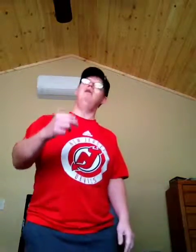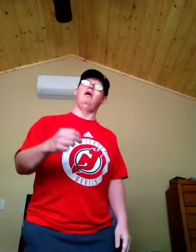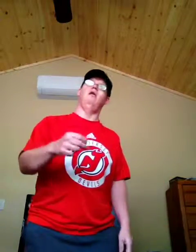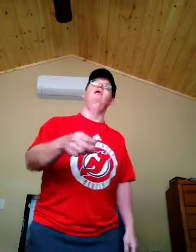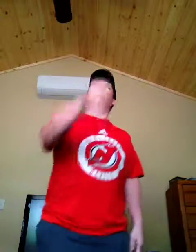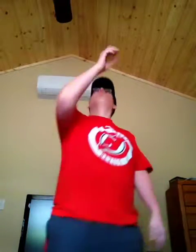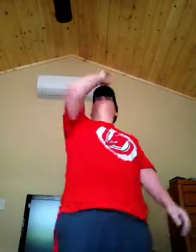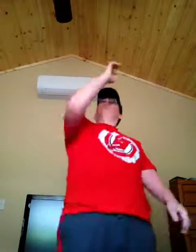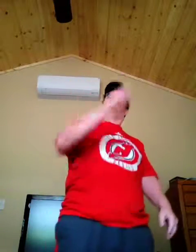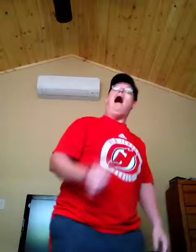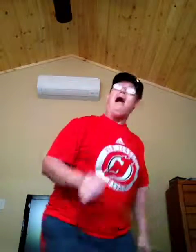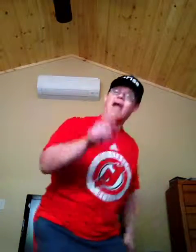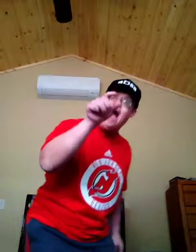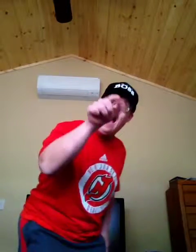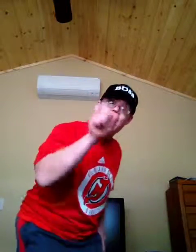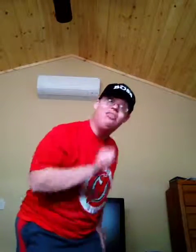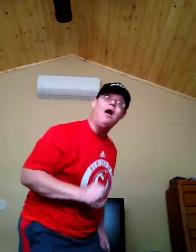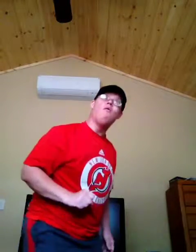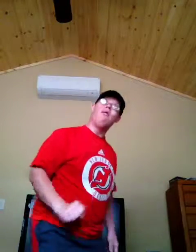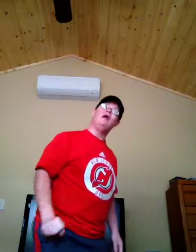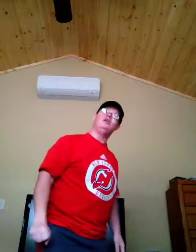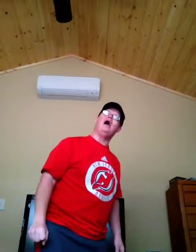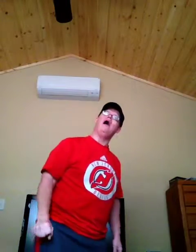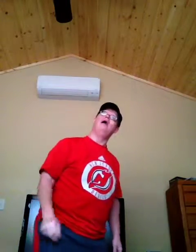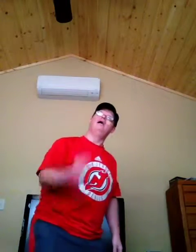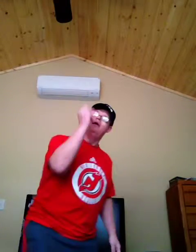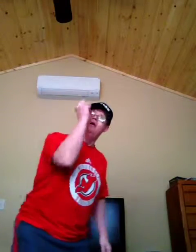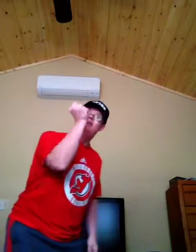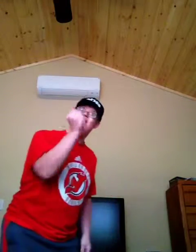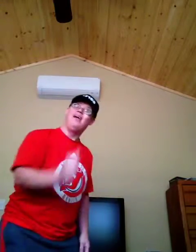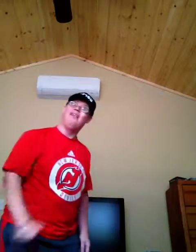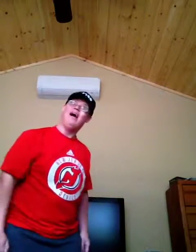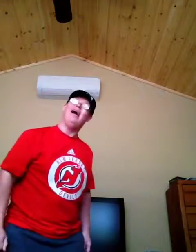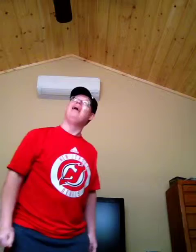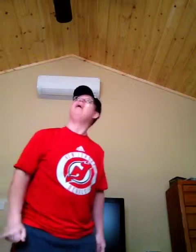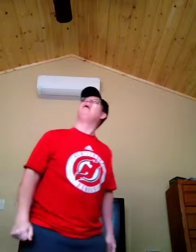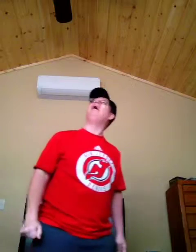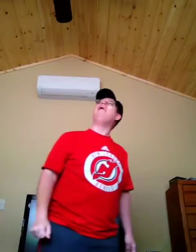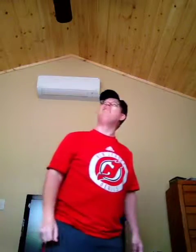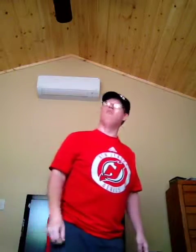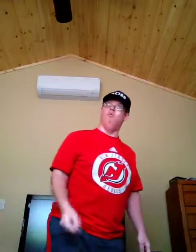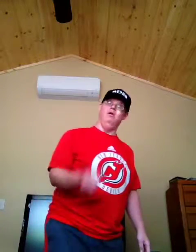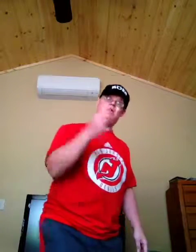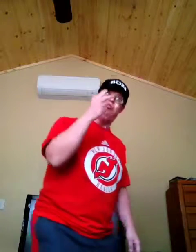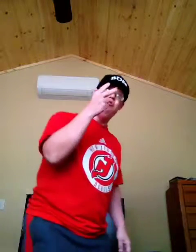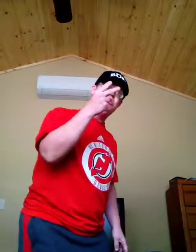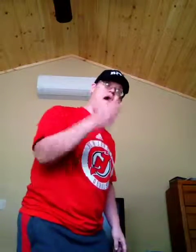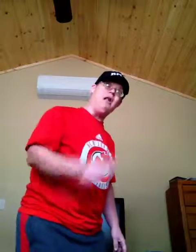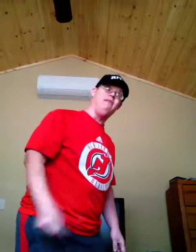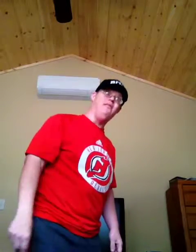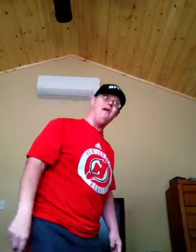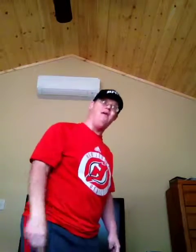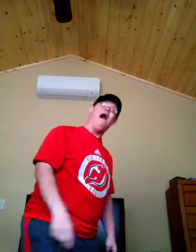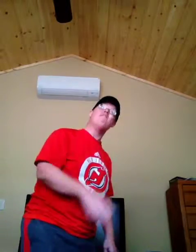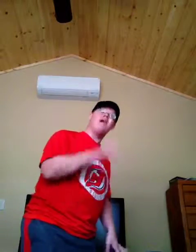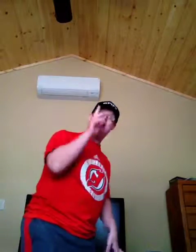drink. I downed that shot. Like that. Got another one. That's two shots right there. I'm out.